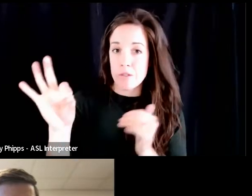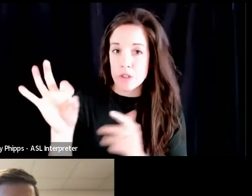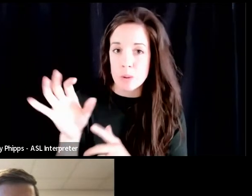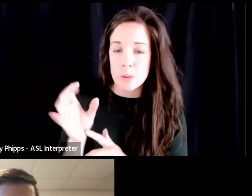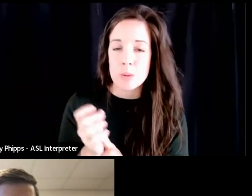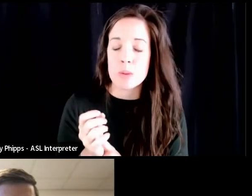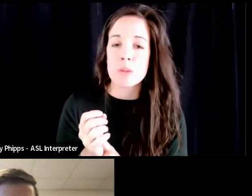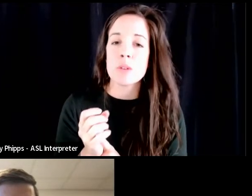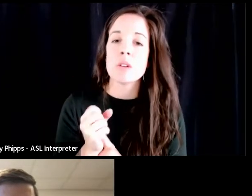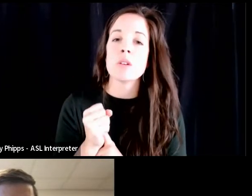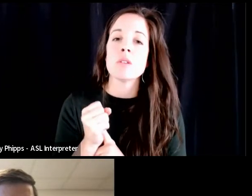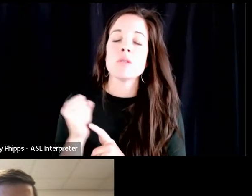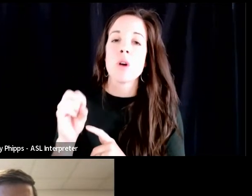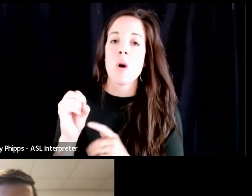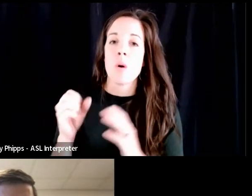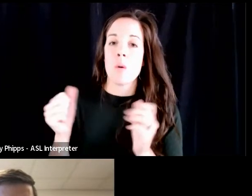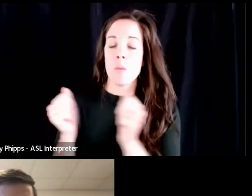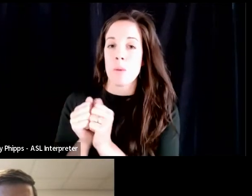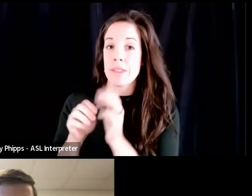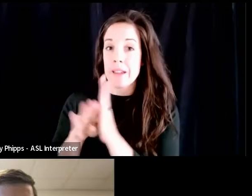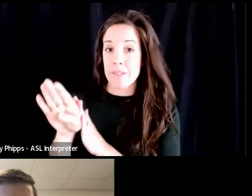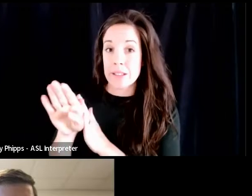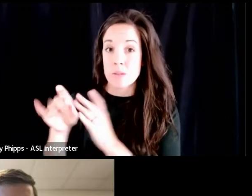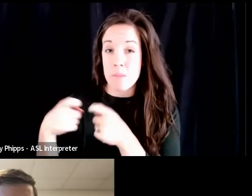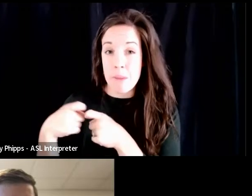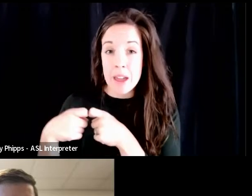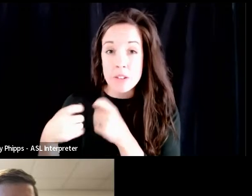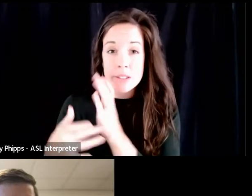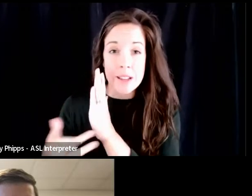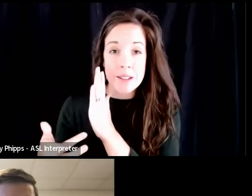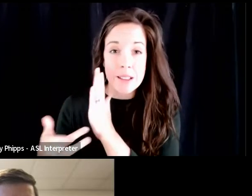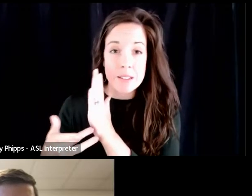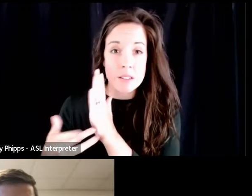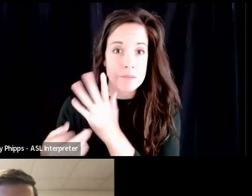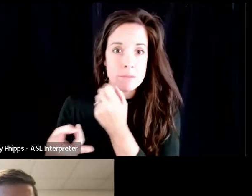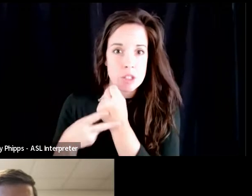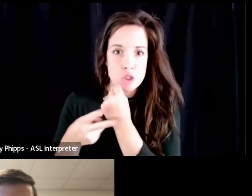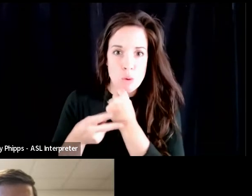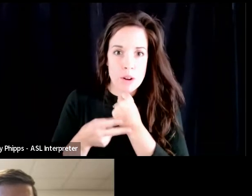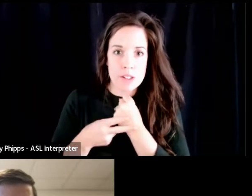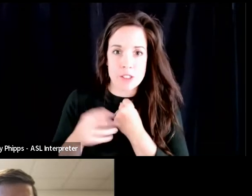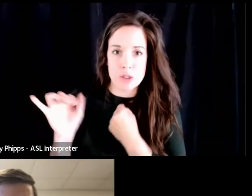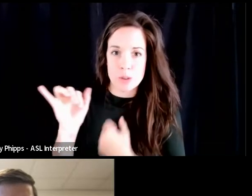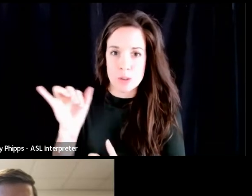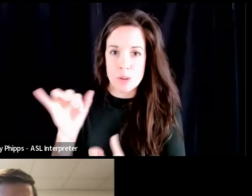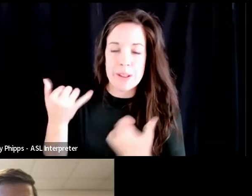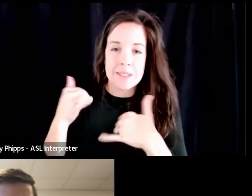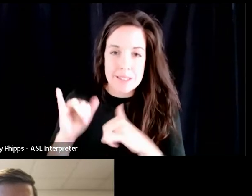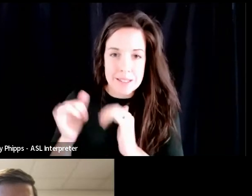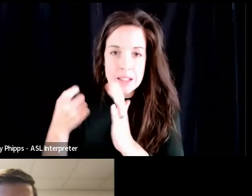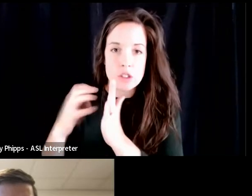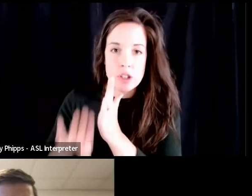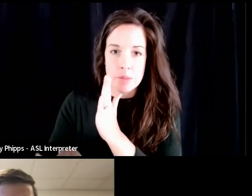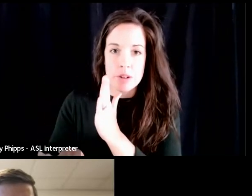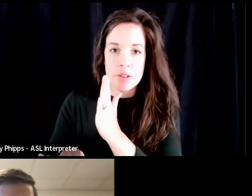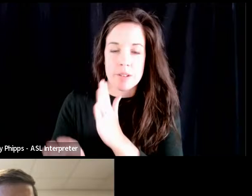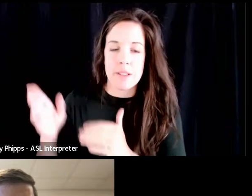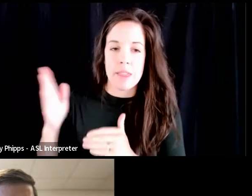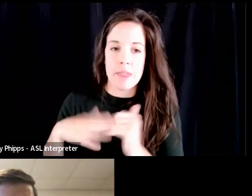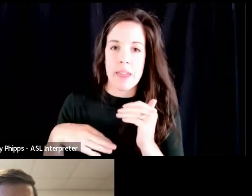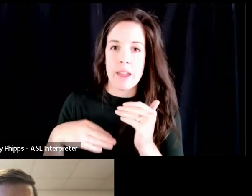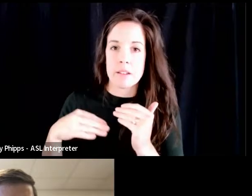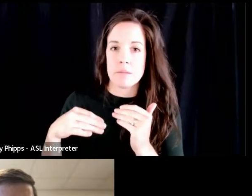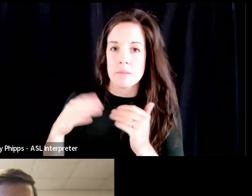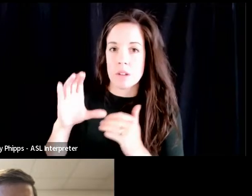the advancement in battery technology, even including storage is still cheaper than